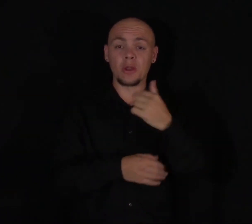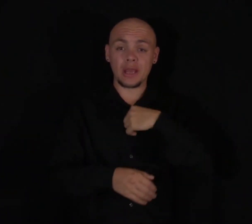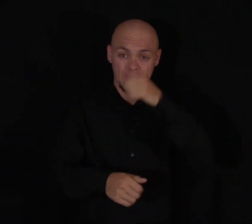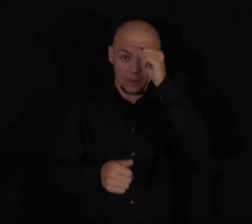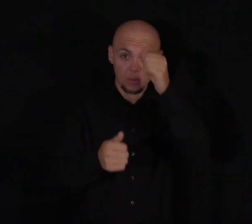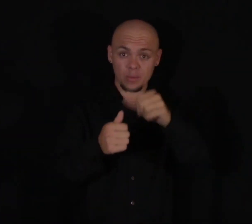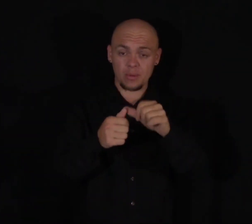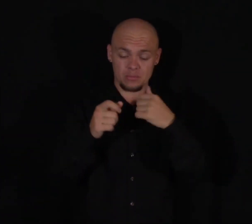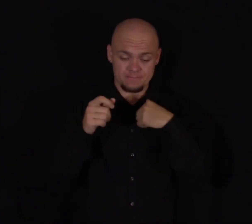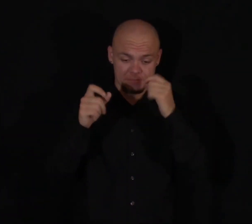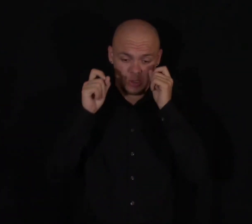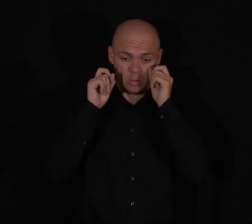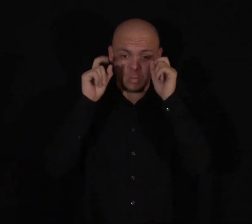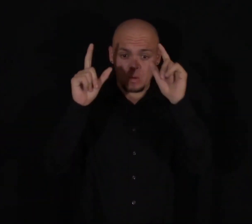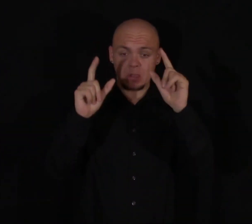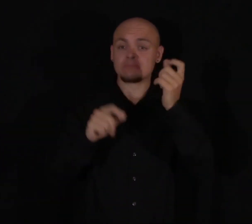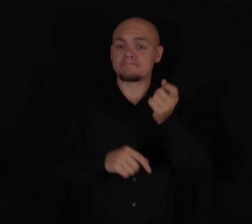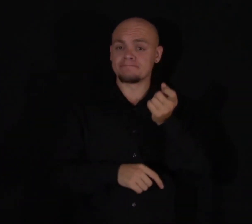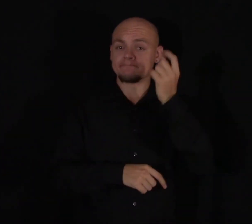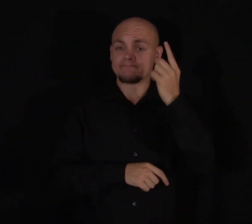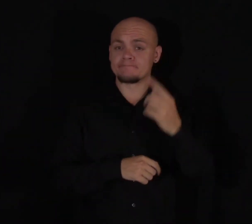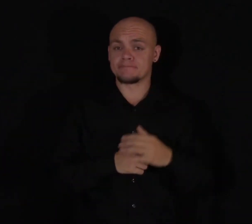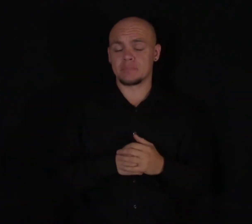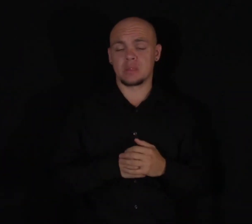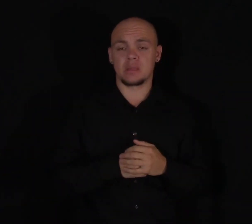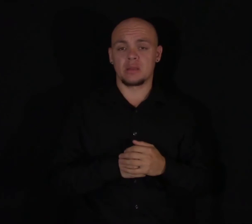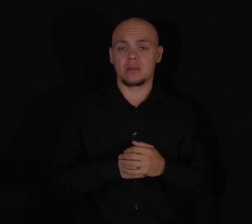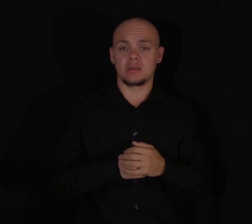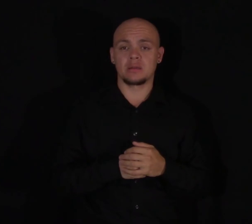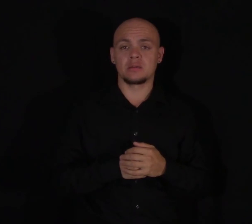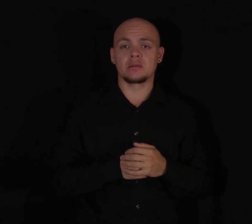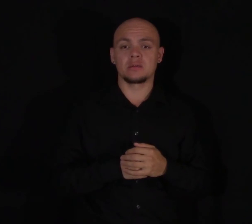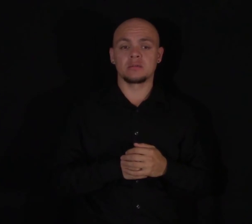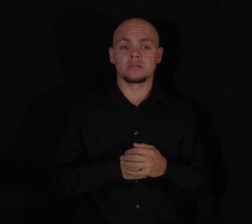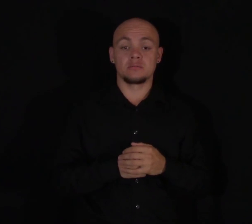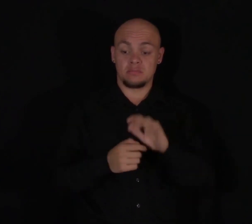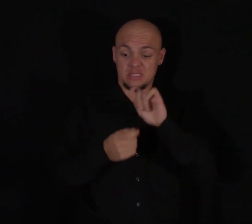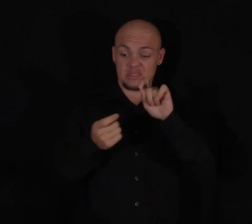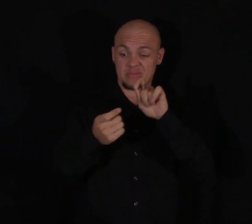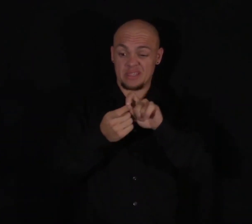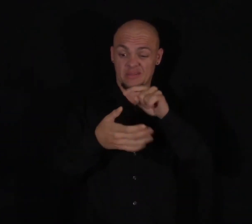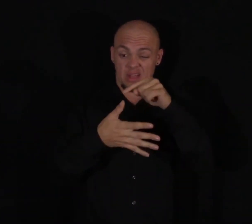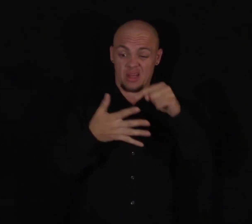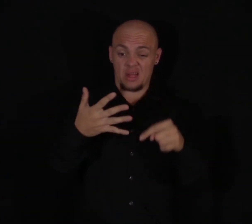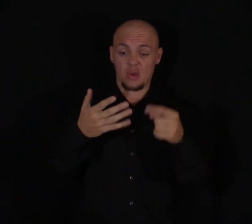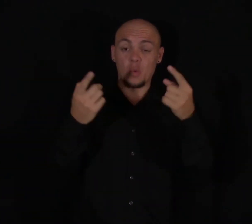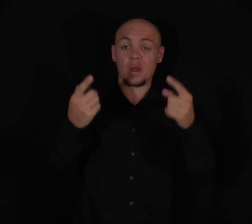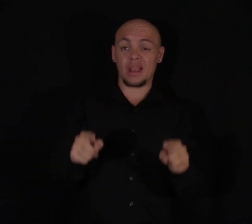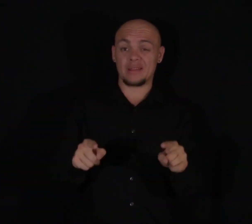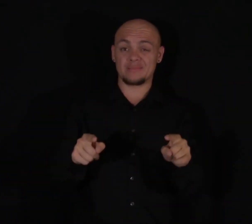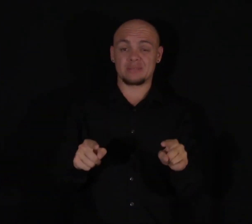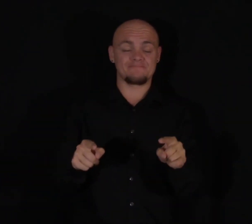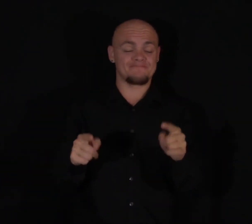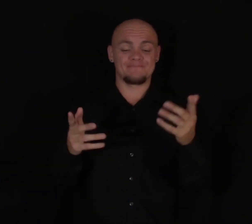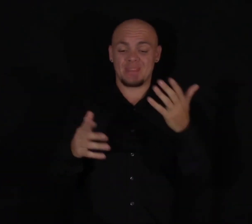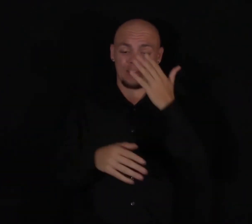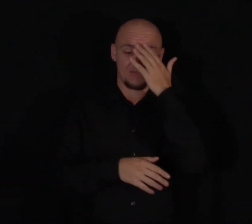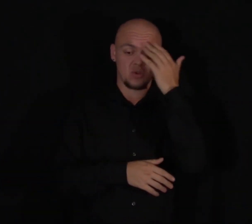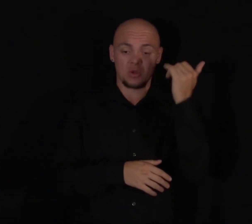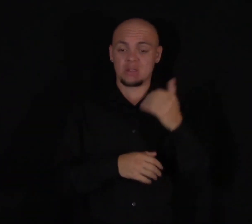to understanding. I had forgotten the particulars of what had happened, and only felt as if some great misfortune had